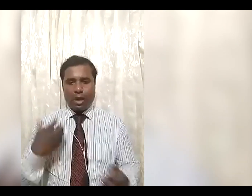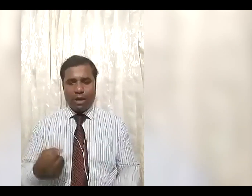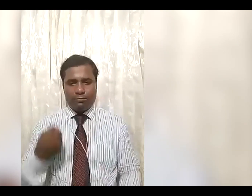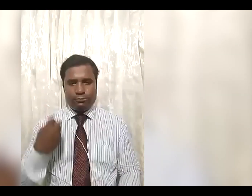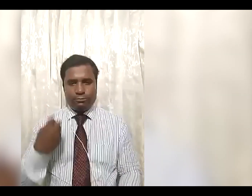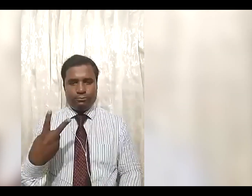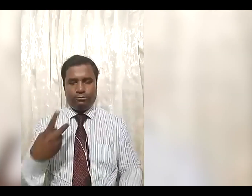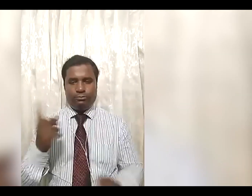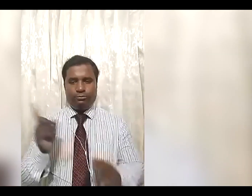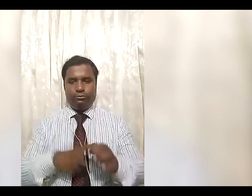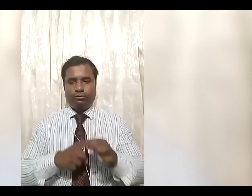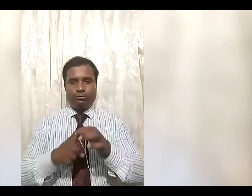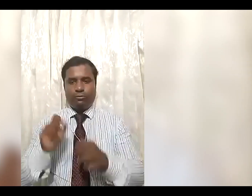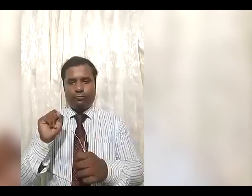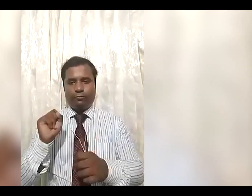The first,